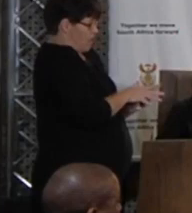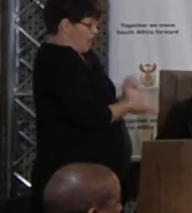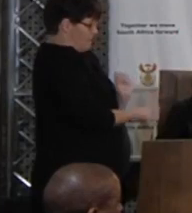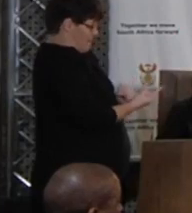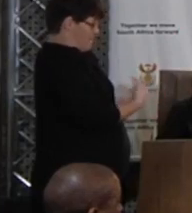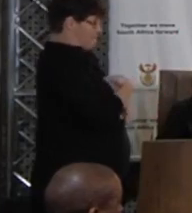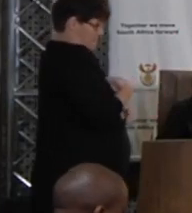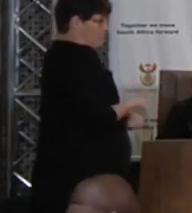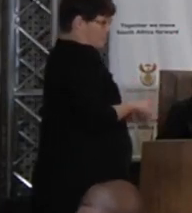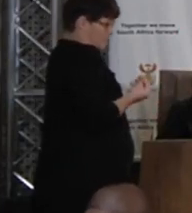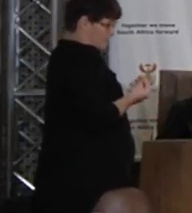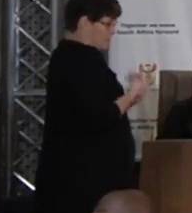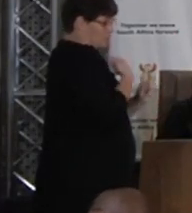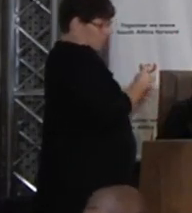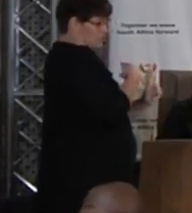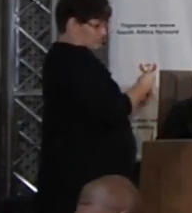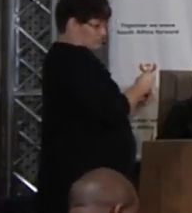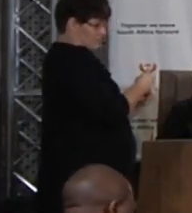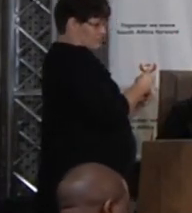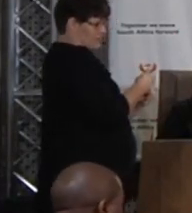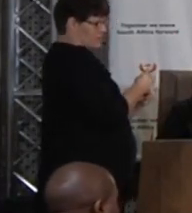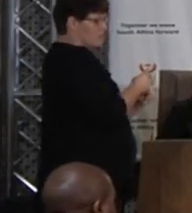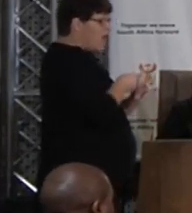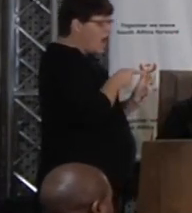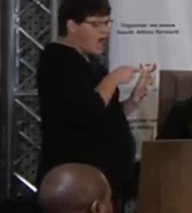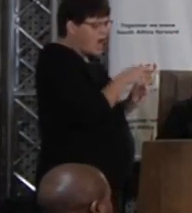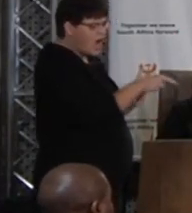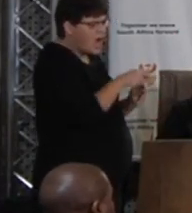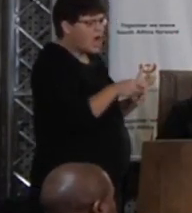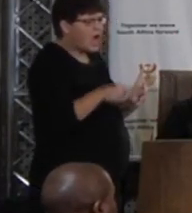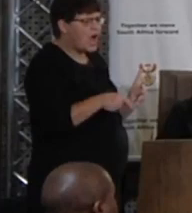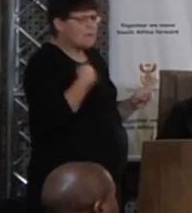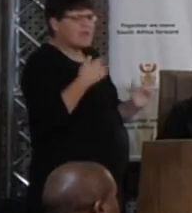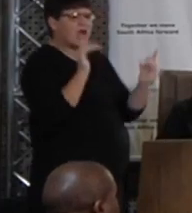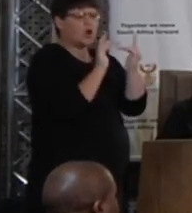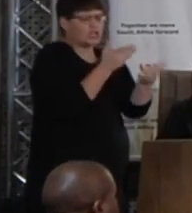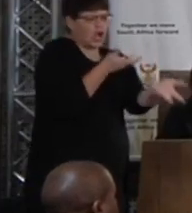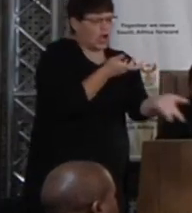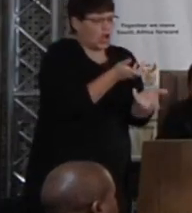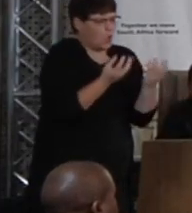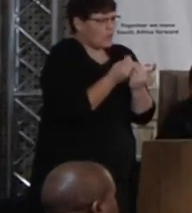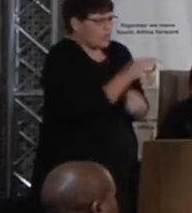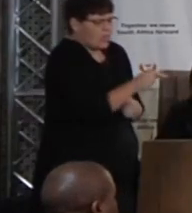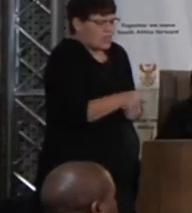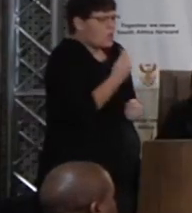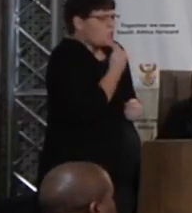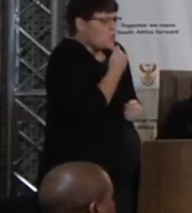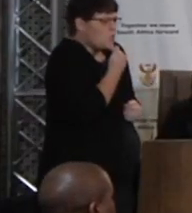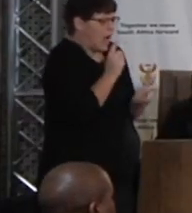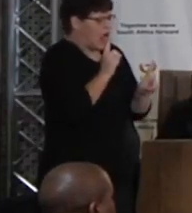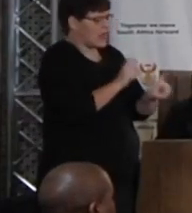fanele kutholakala ukuthi obani abantu aseke wathintana nabo ukuze nabo baqoqwe bathestwe bahlalise